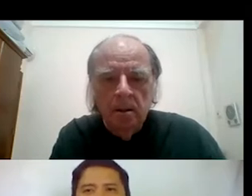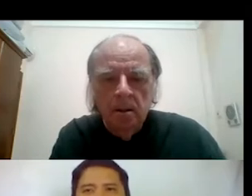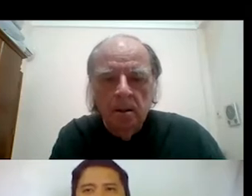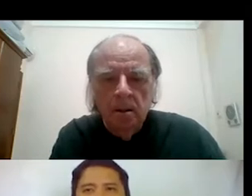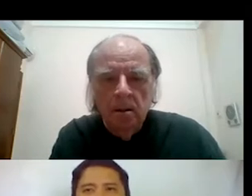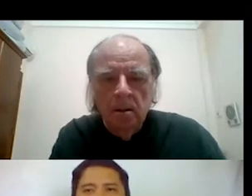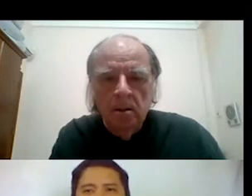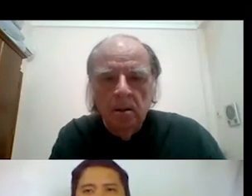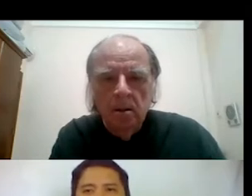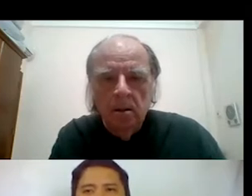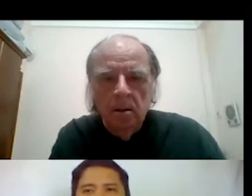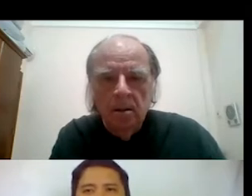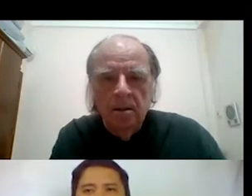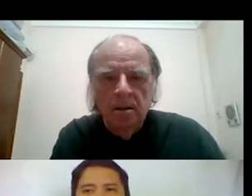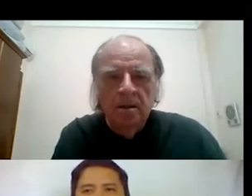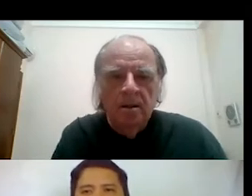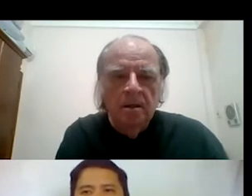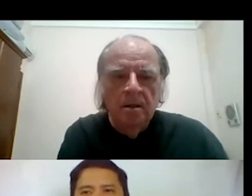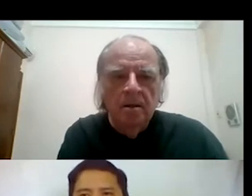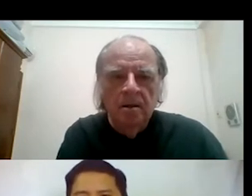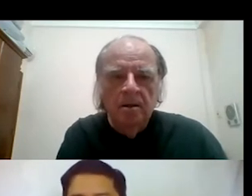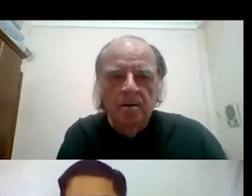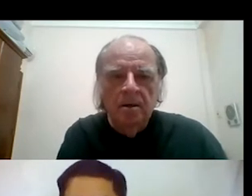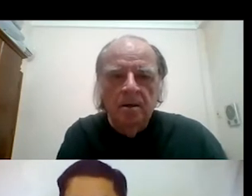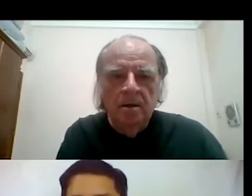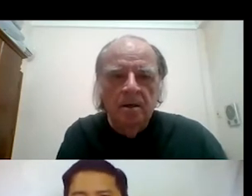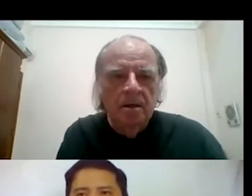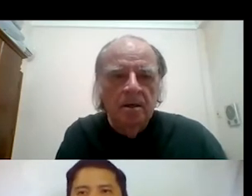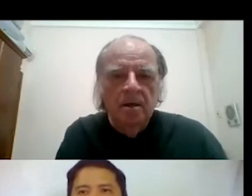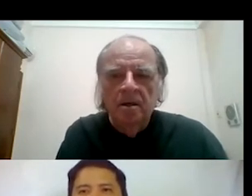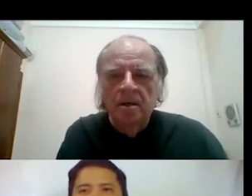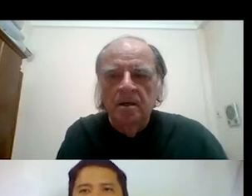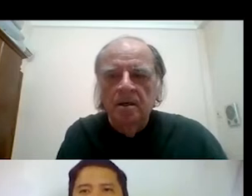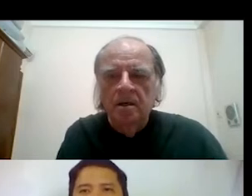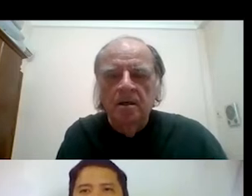Shaq is saying, sorry, I just arrived. Okay.